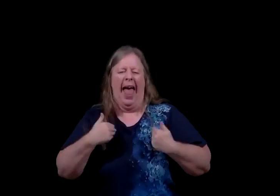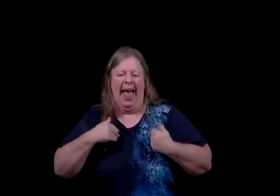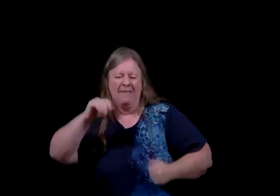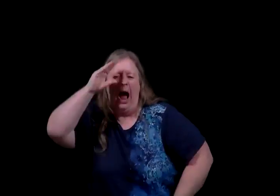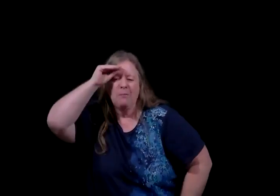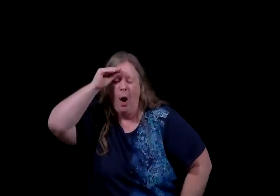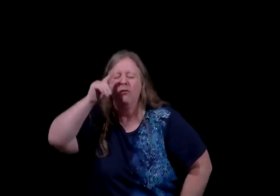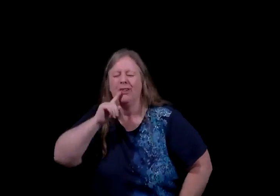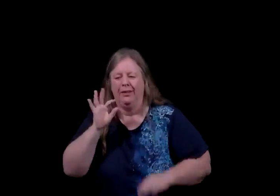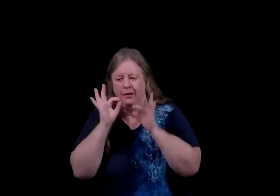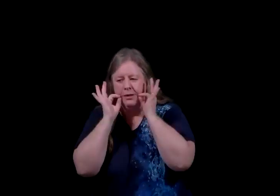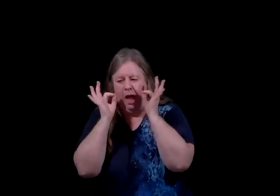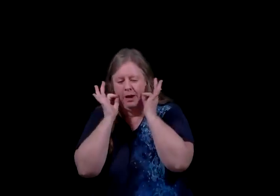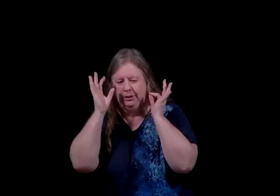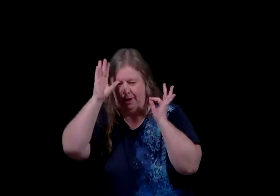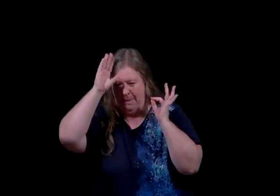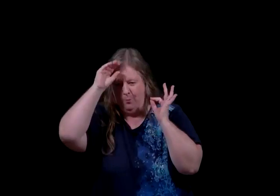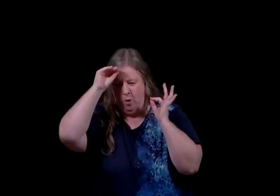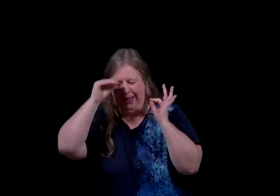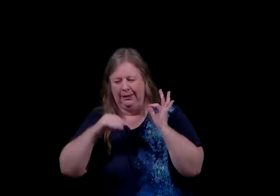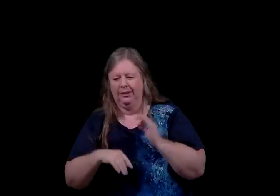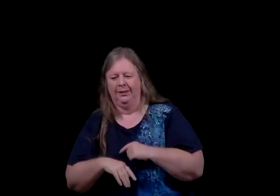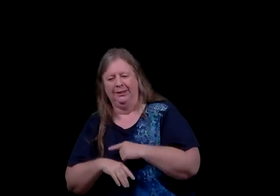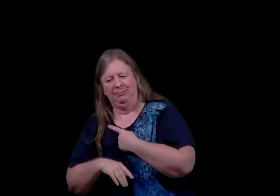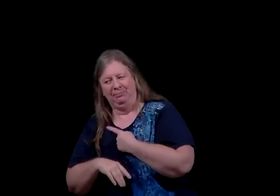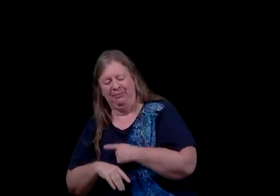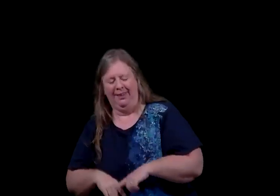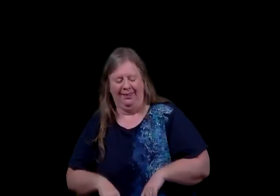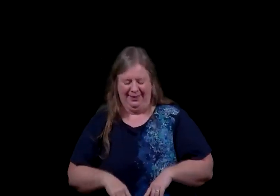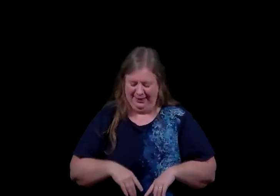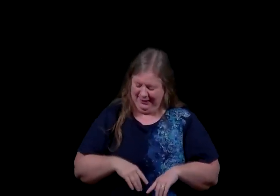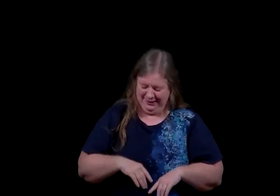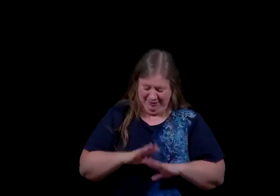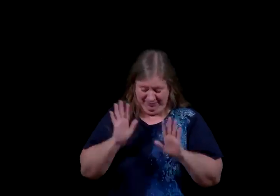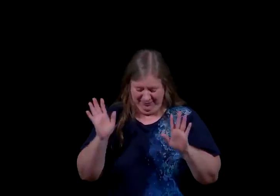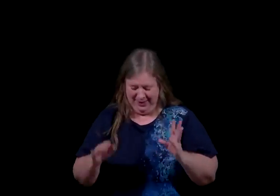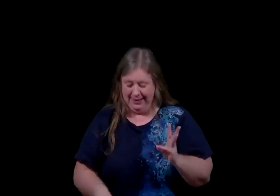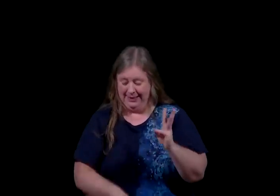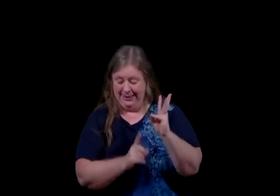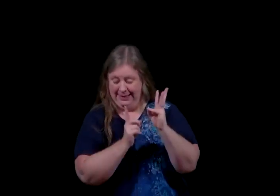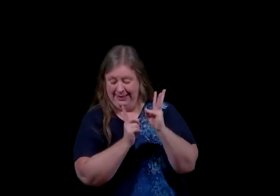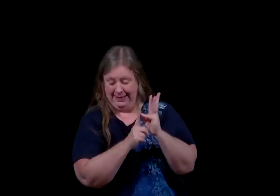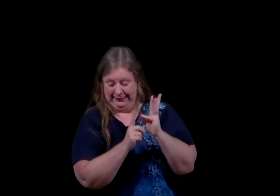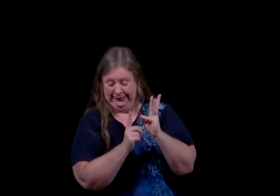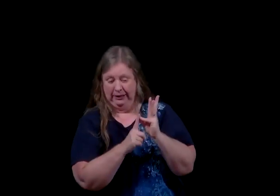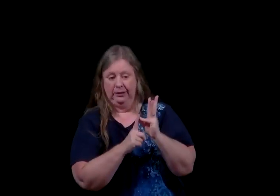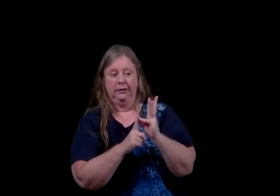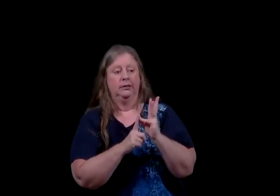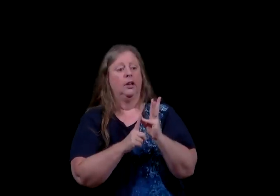Jeff says we have boys. Well, it's a cat, actually, a boy. We have a son, a cat son. And six,